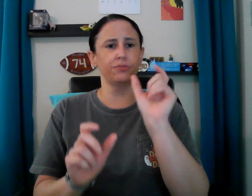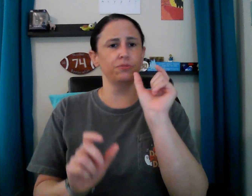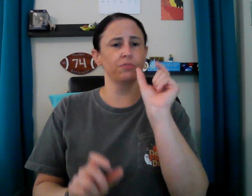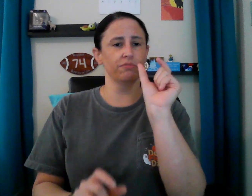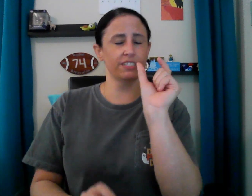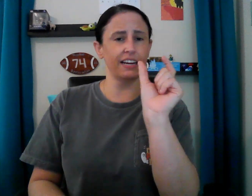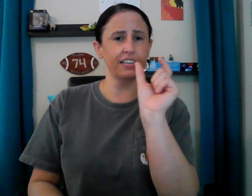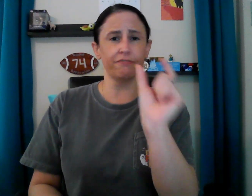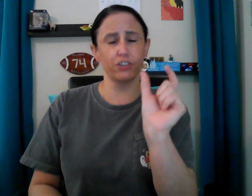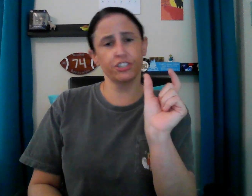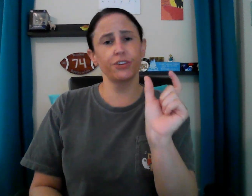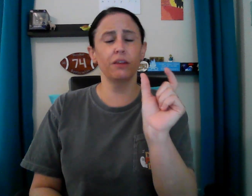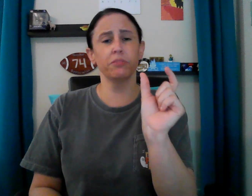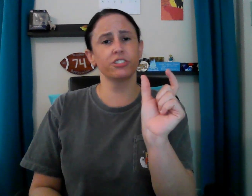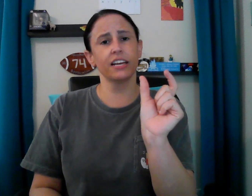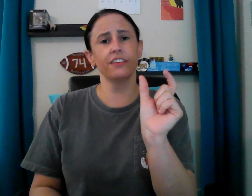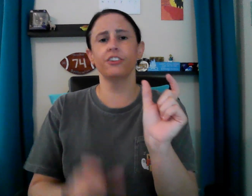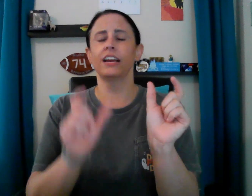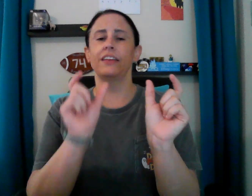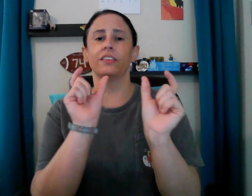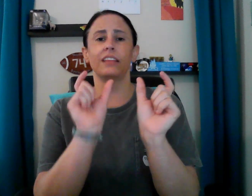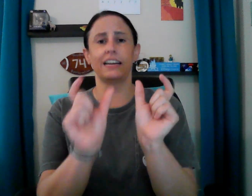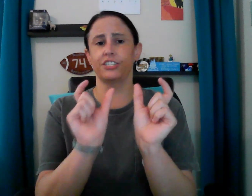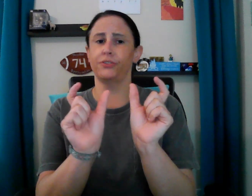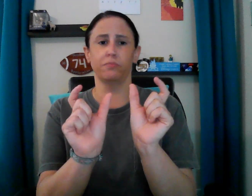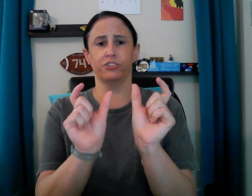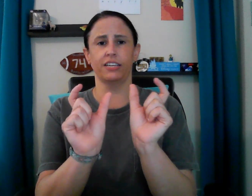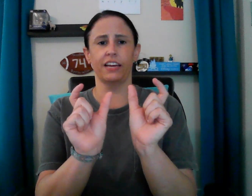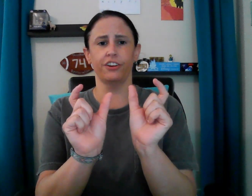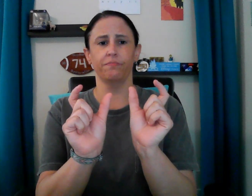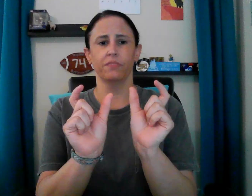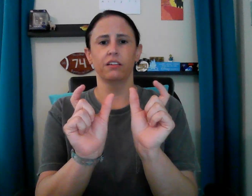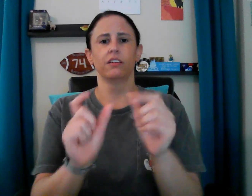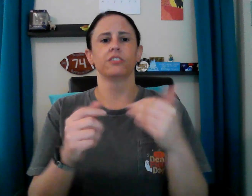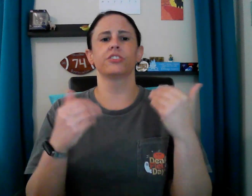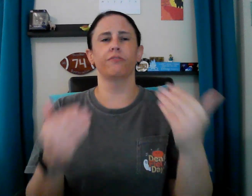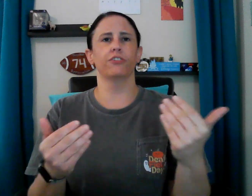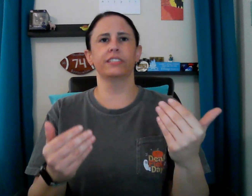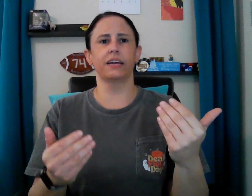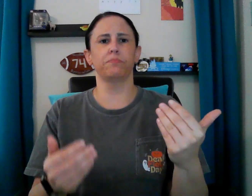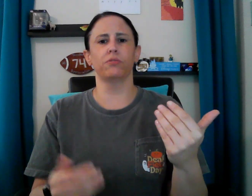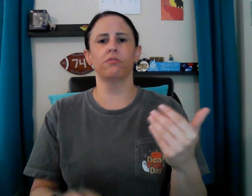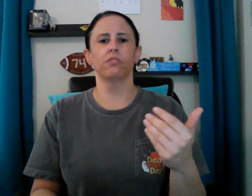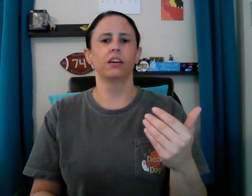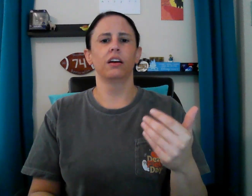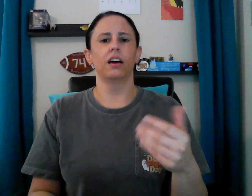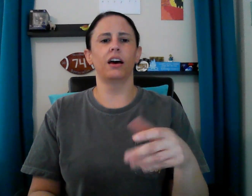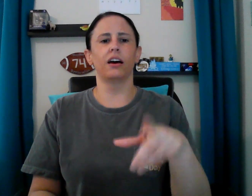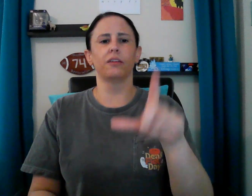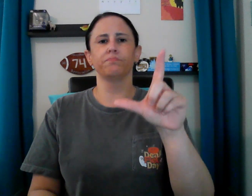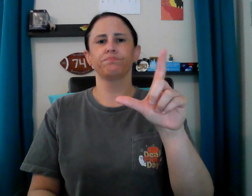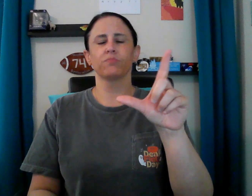into signing the first two numbers together and the last two numbers together. So for example,